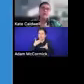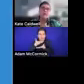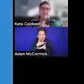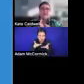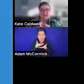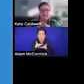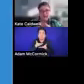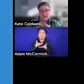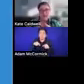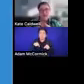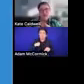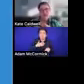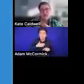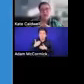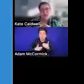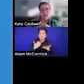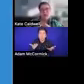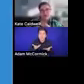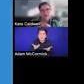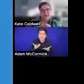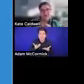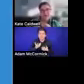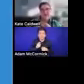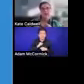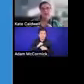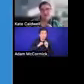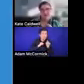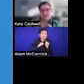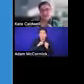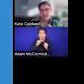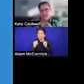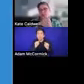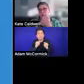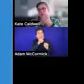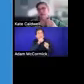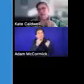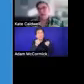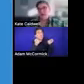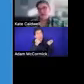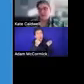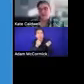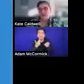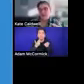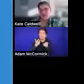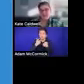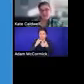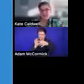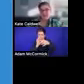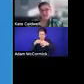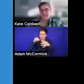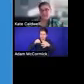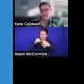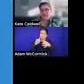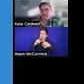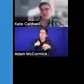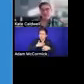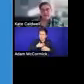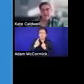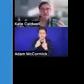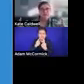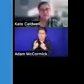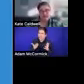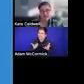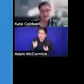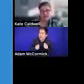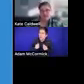can use data to try and confront and untangle them. So the question before us then is, how do we